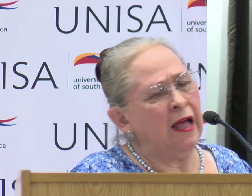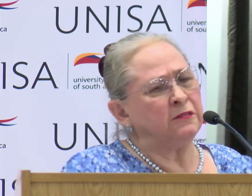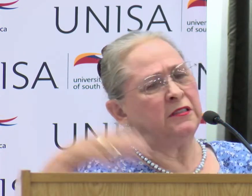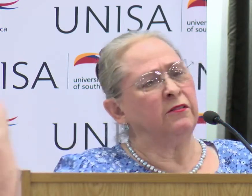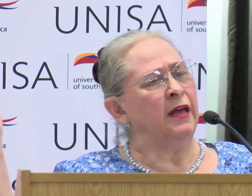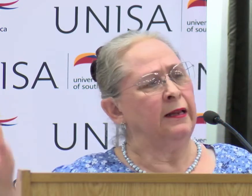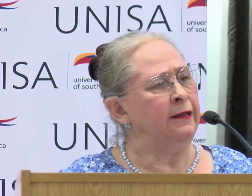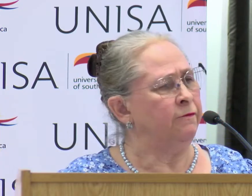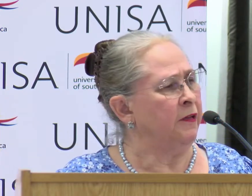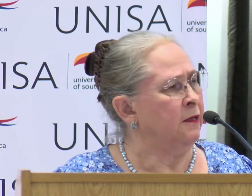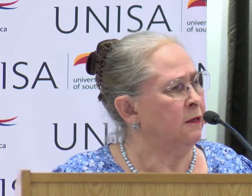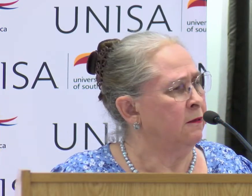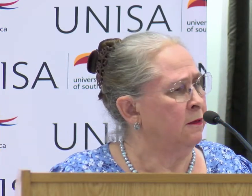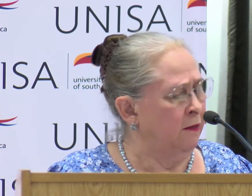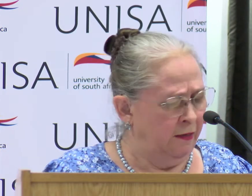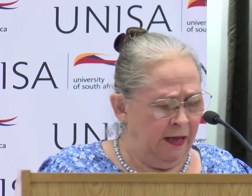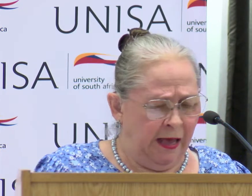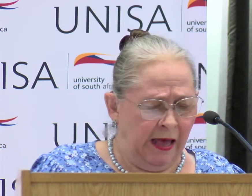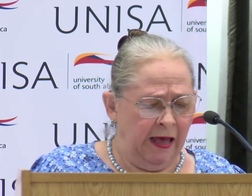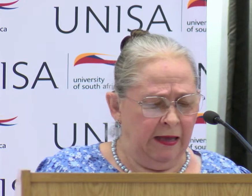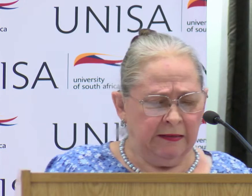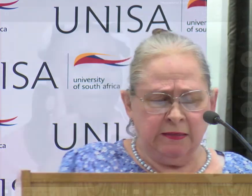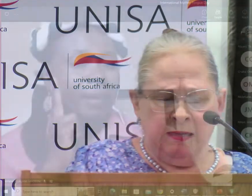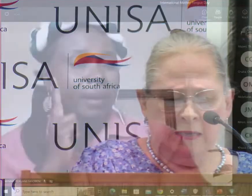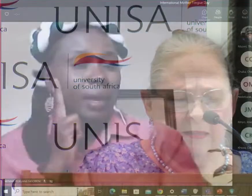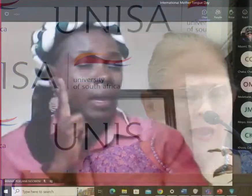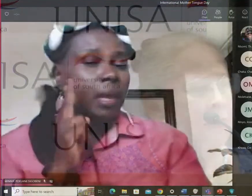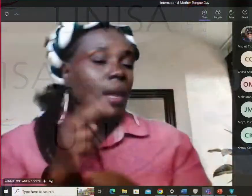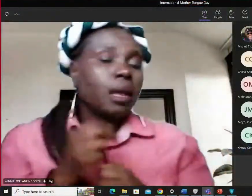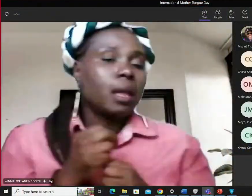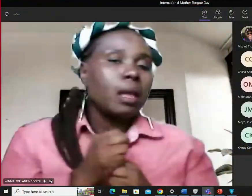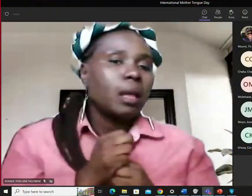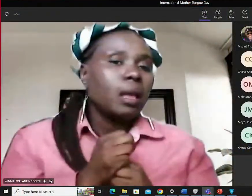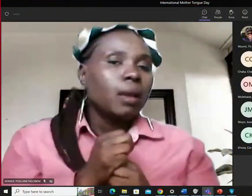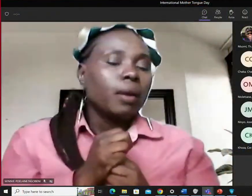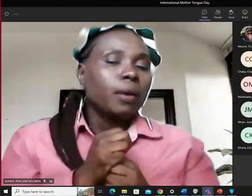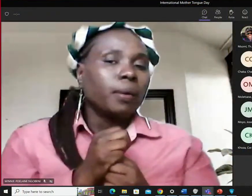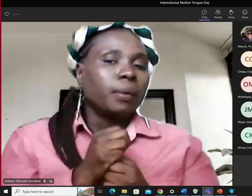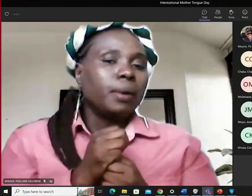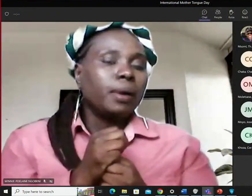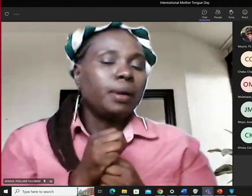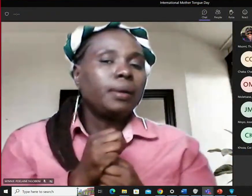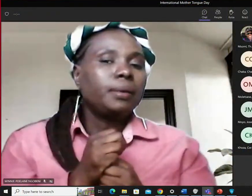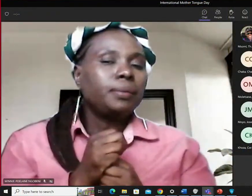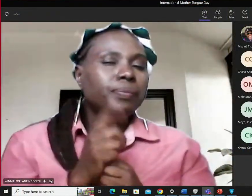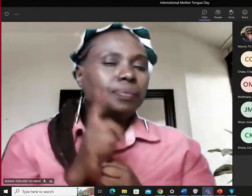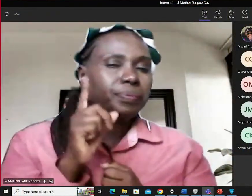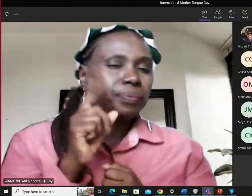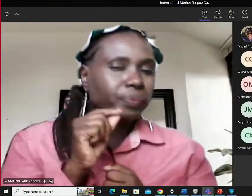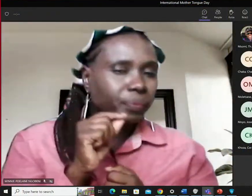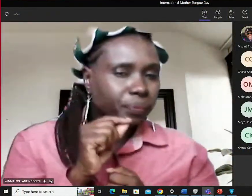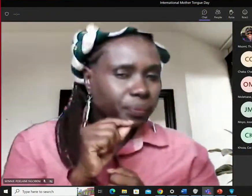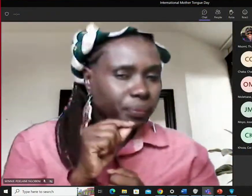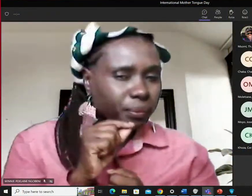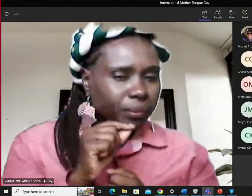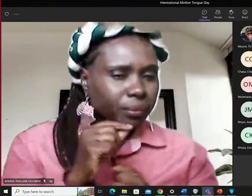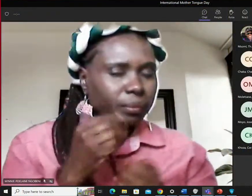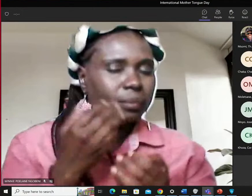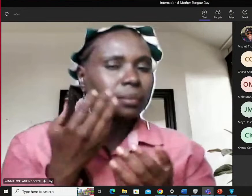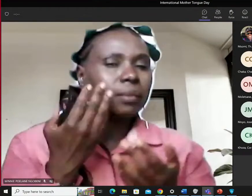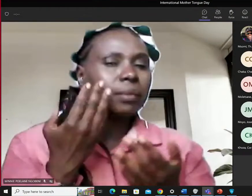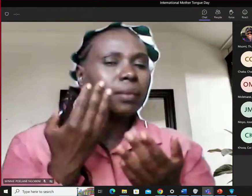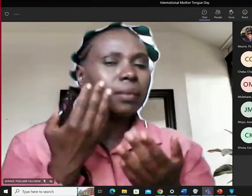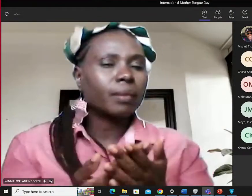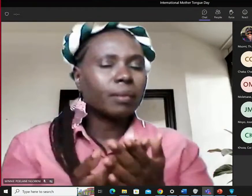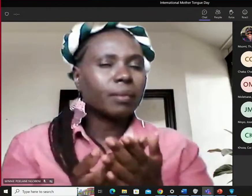milk out, so they leave it. And it comes by pulling out of wheat. They pull out of wheat and